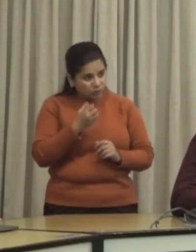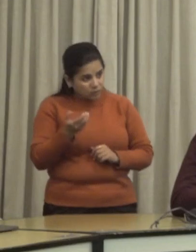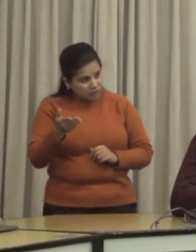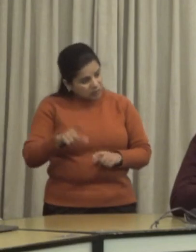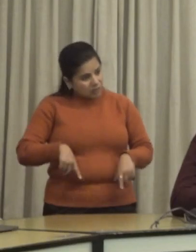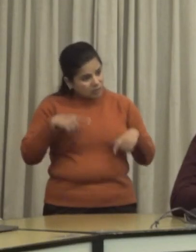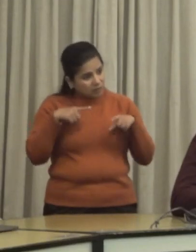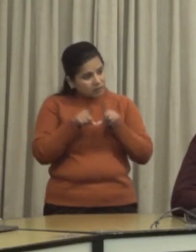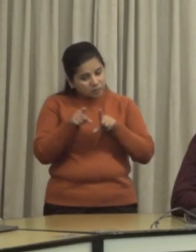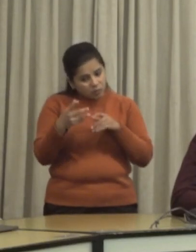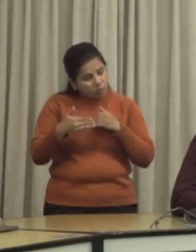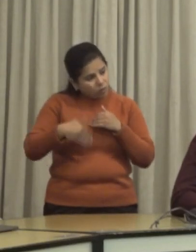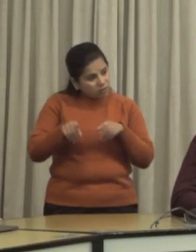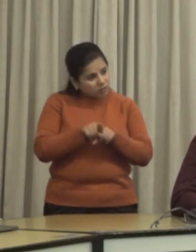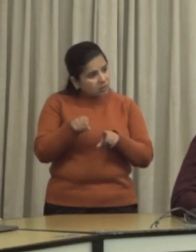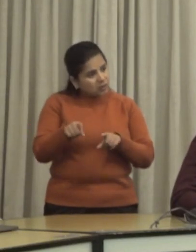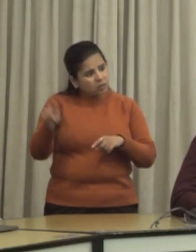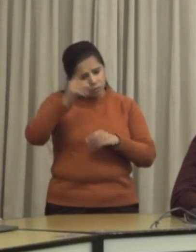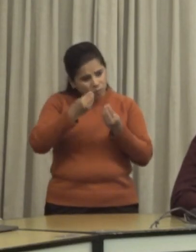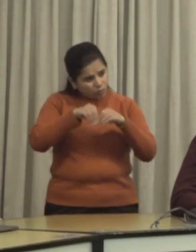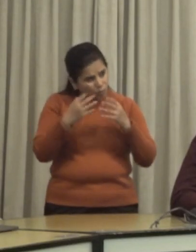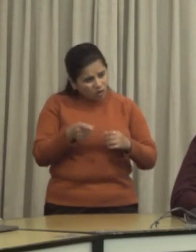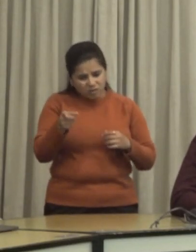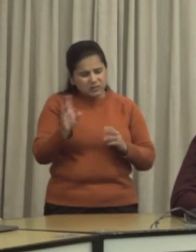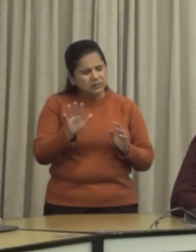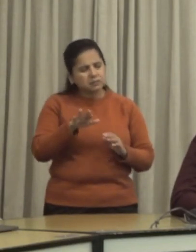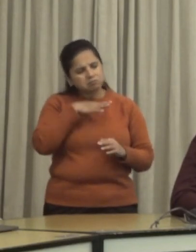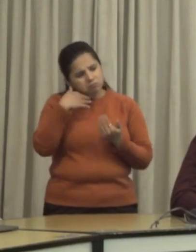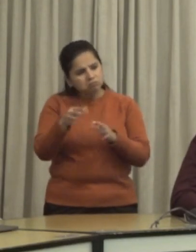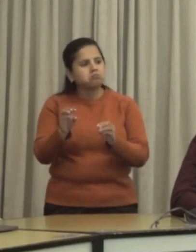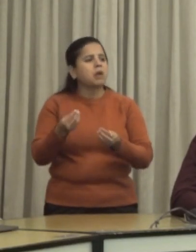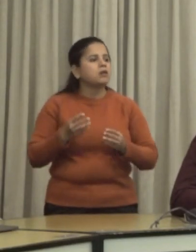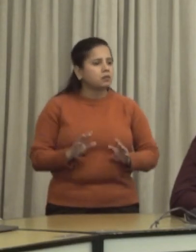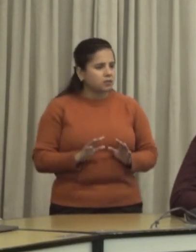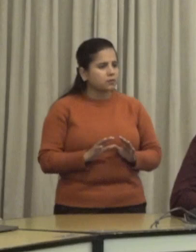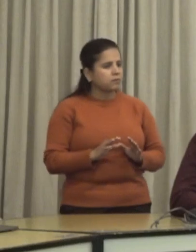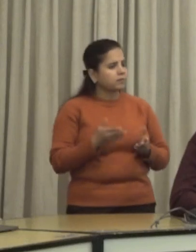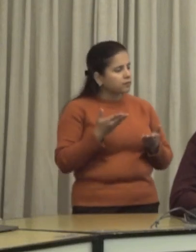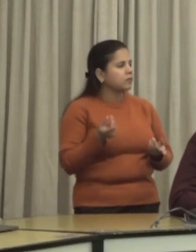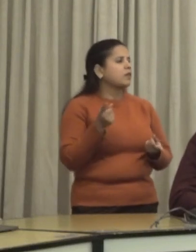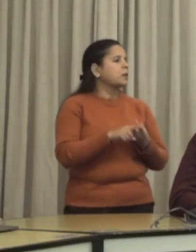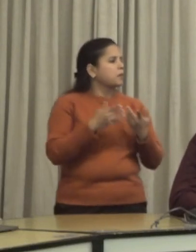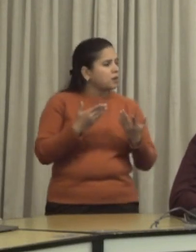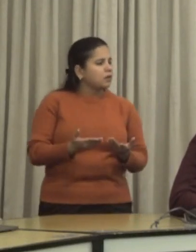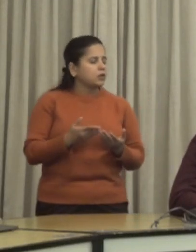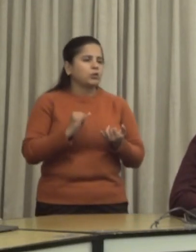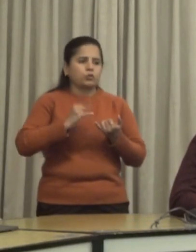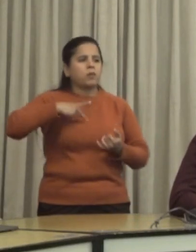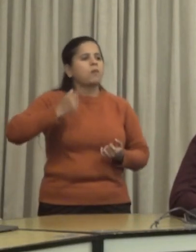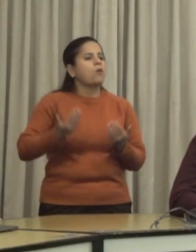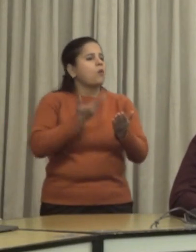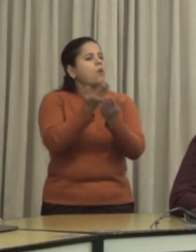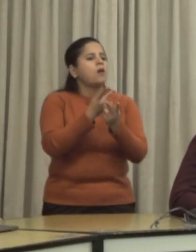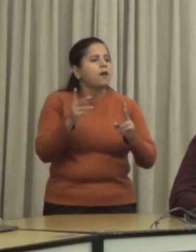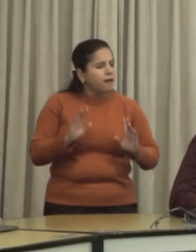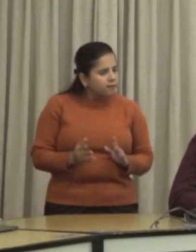to live an extra day in this condition? A show of hands. And this is what is happening in the case in Supreme Court,